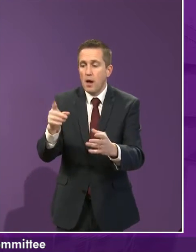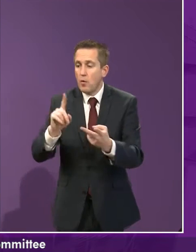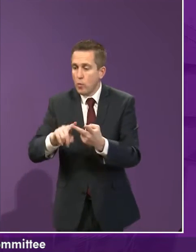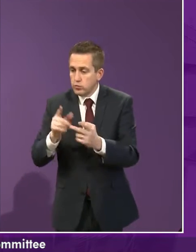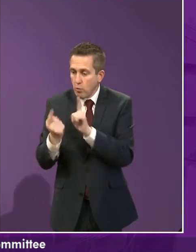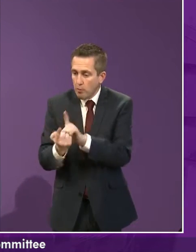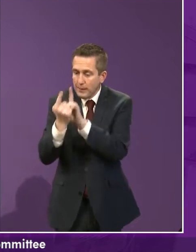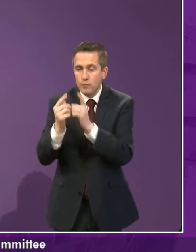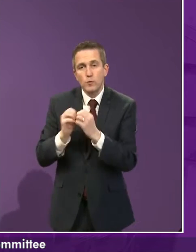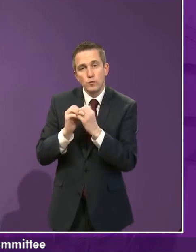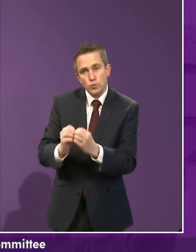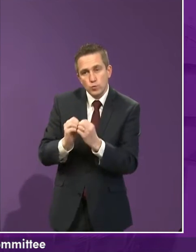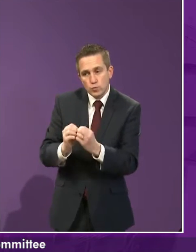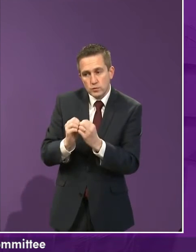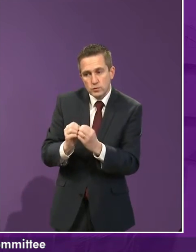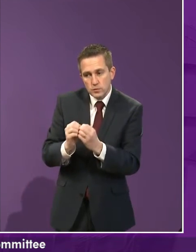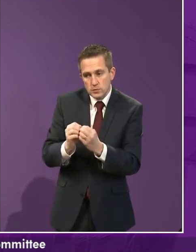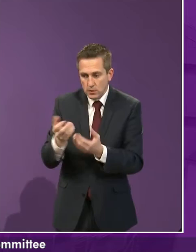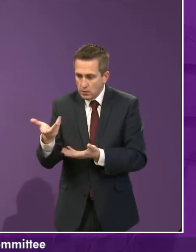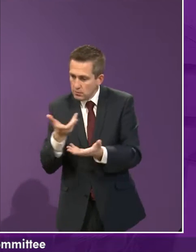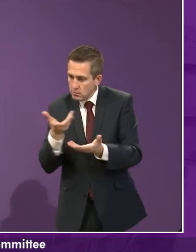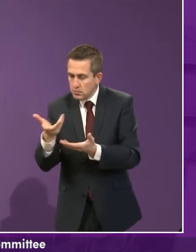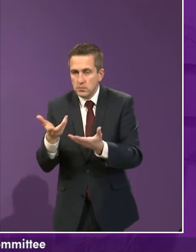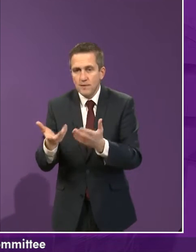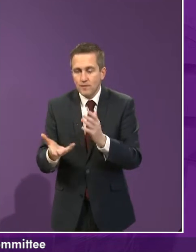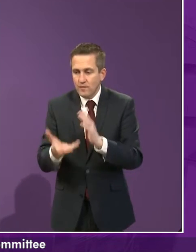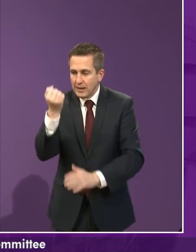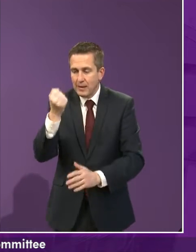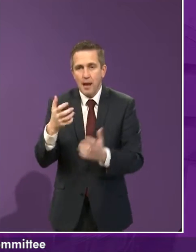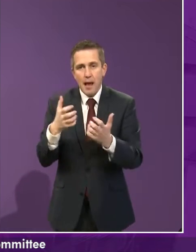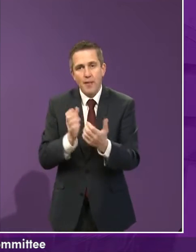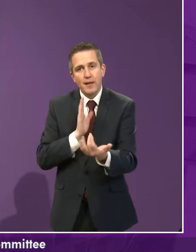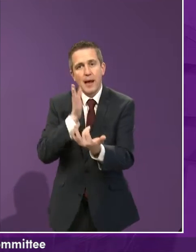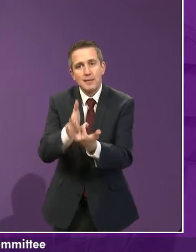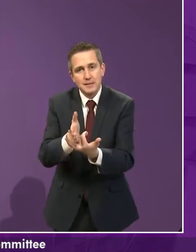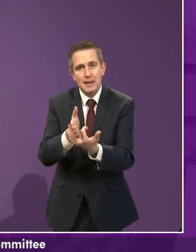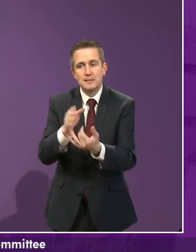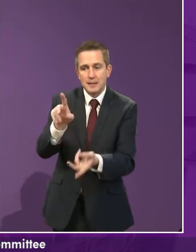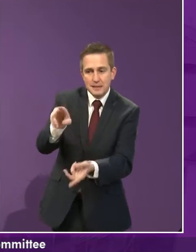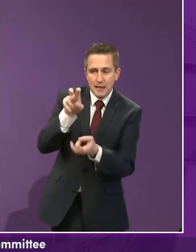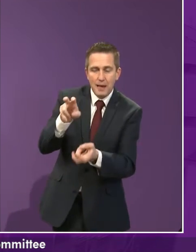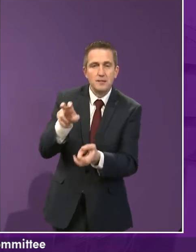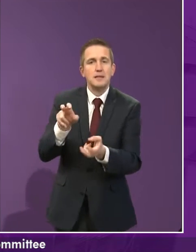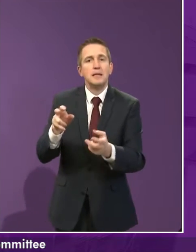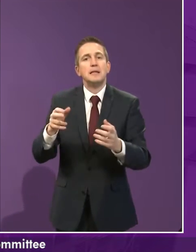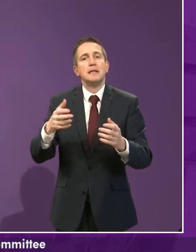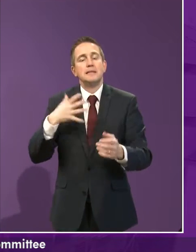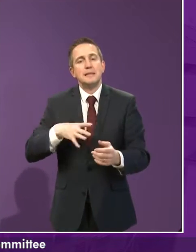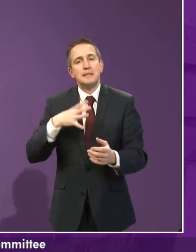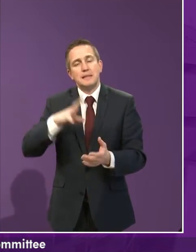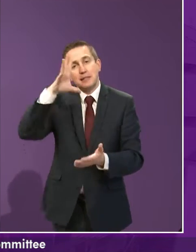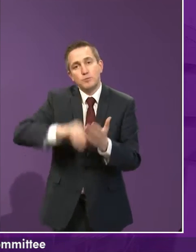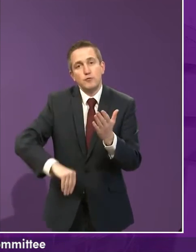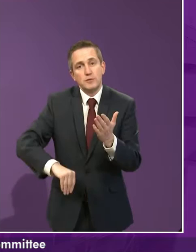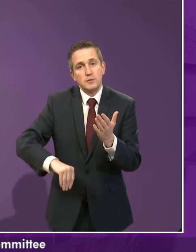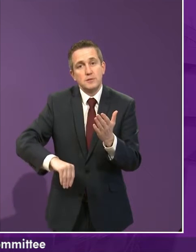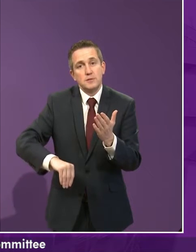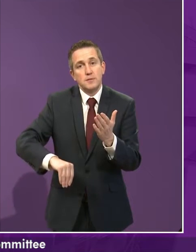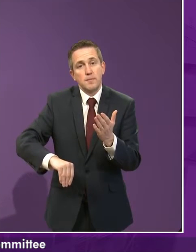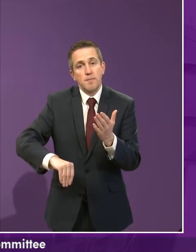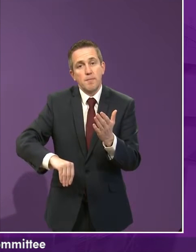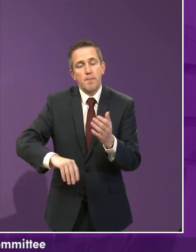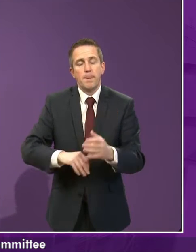student themselves, and looking how that alternative experience can be achieved, because at the end of the day we're looking to